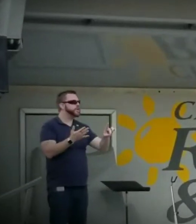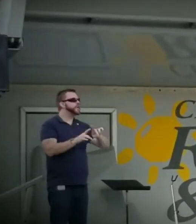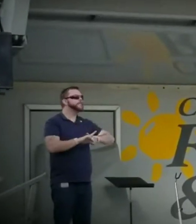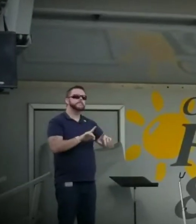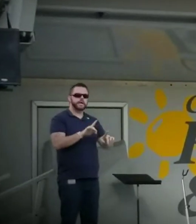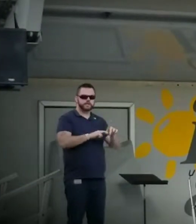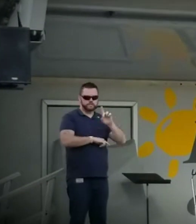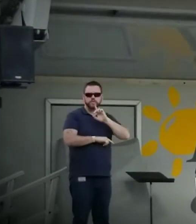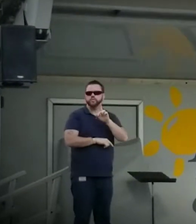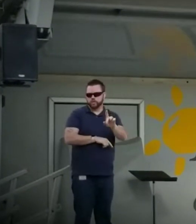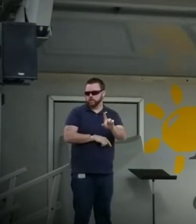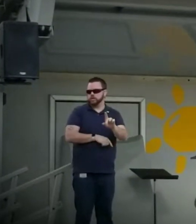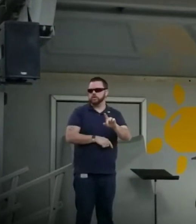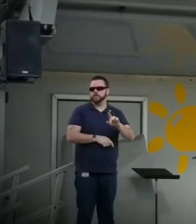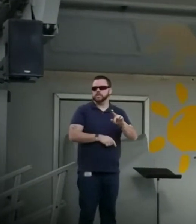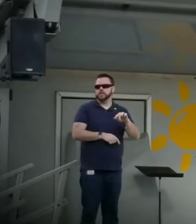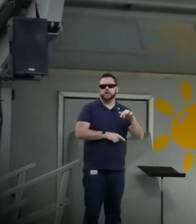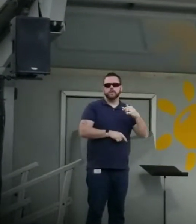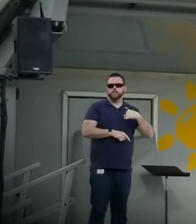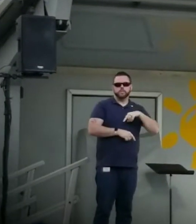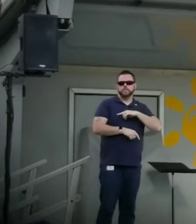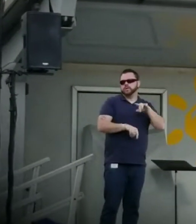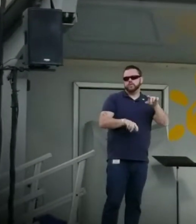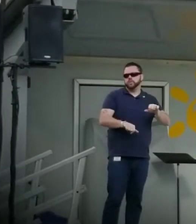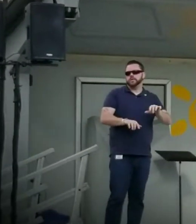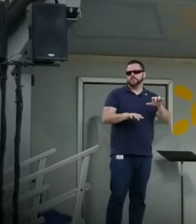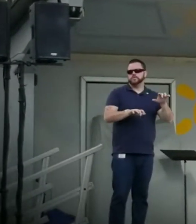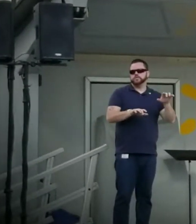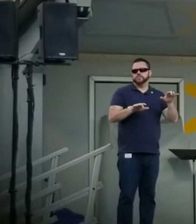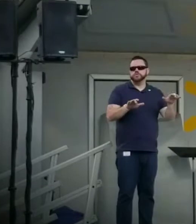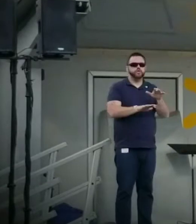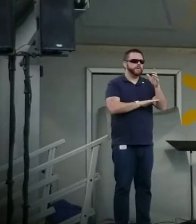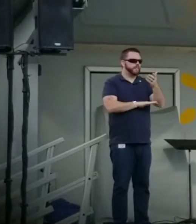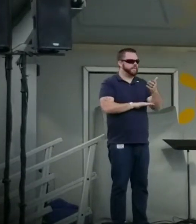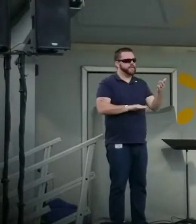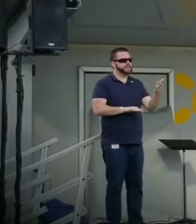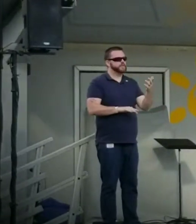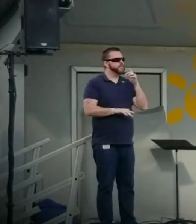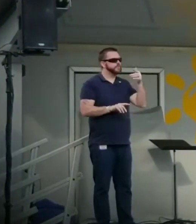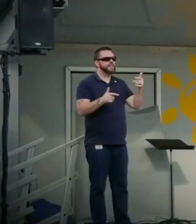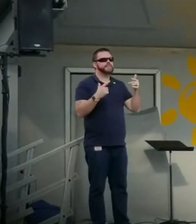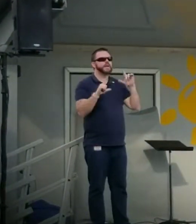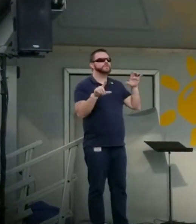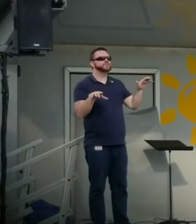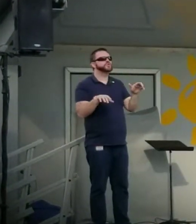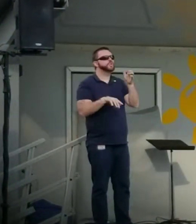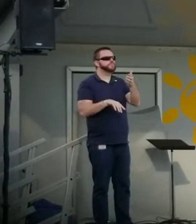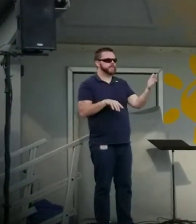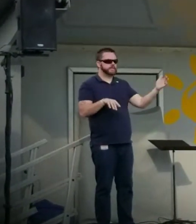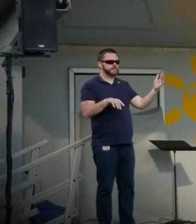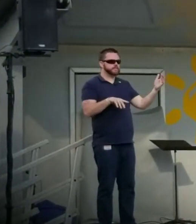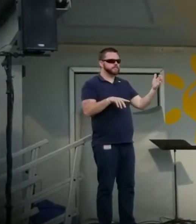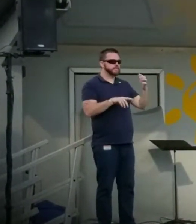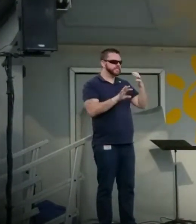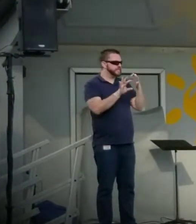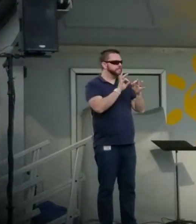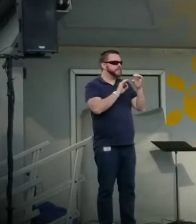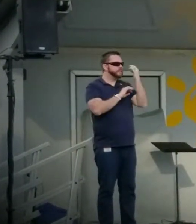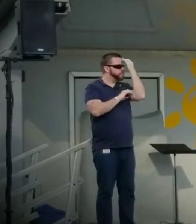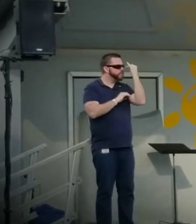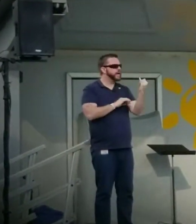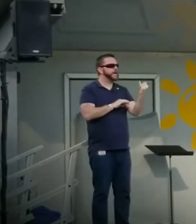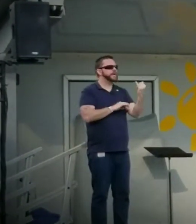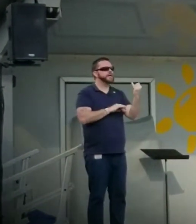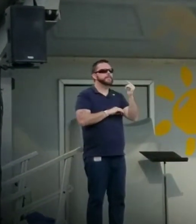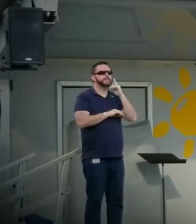true. We could not do things. We were not allowed to do things simply because we